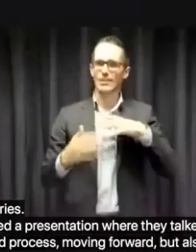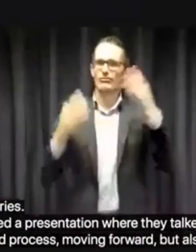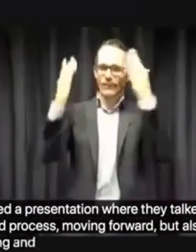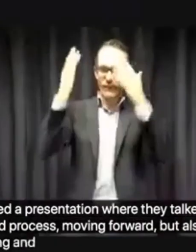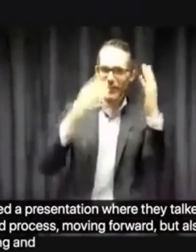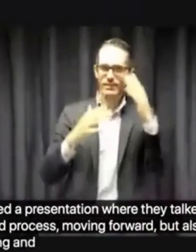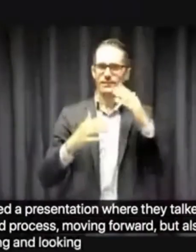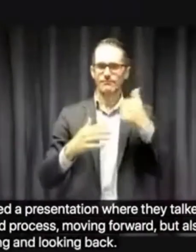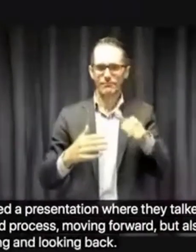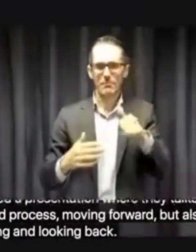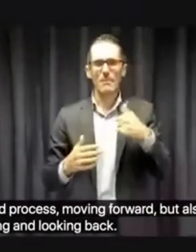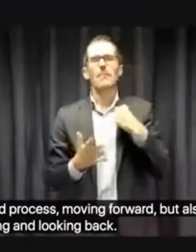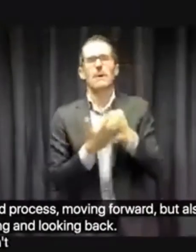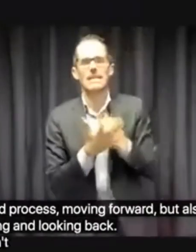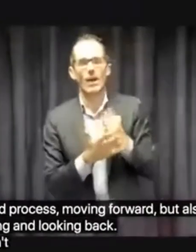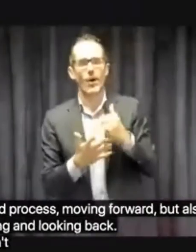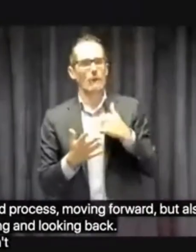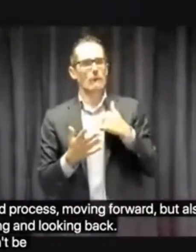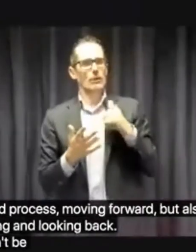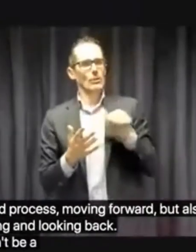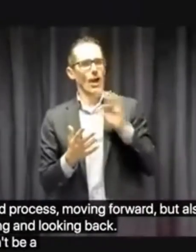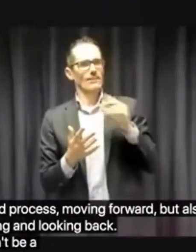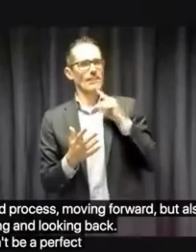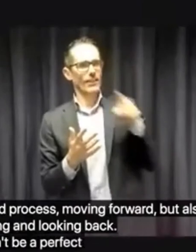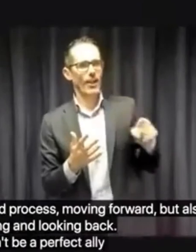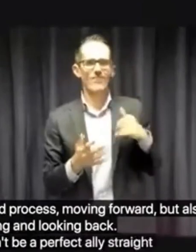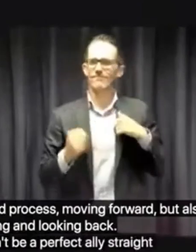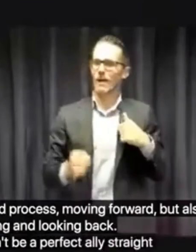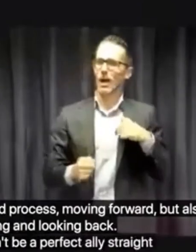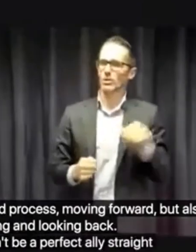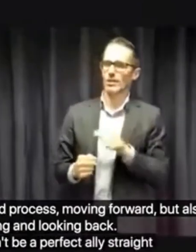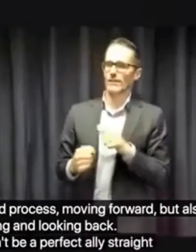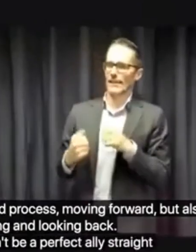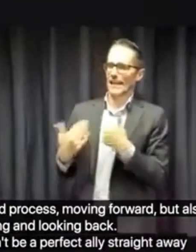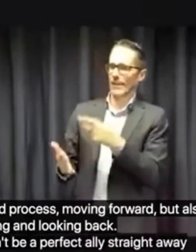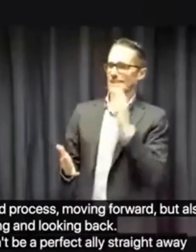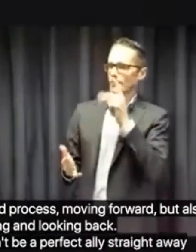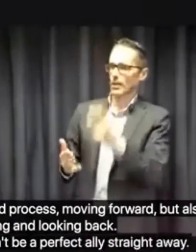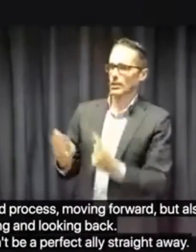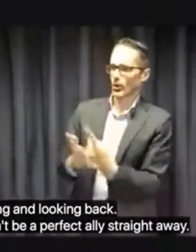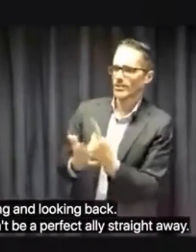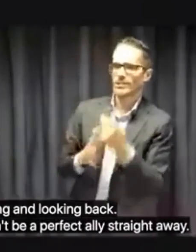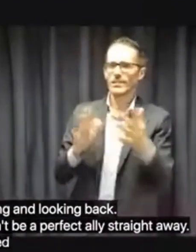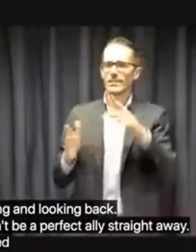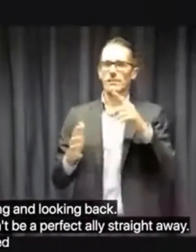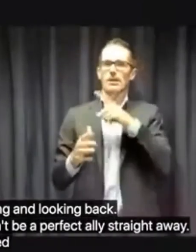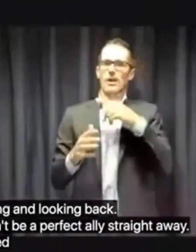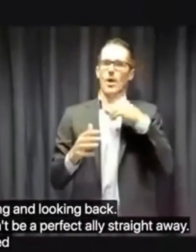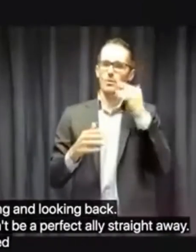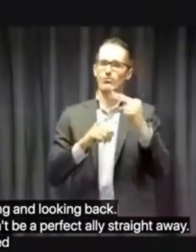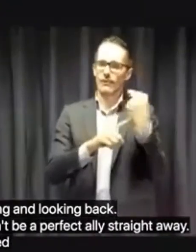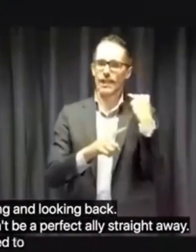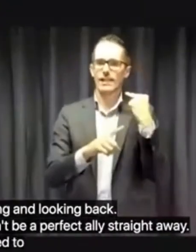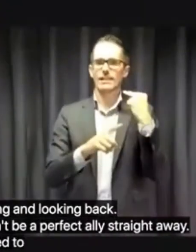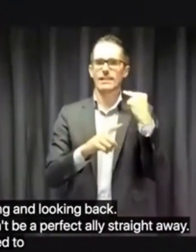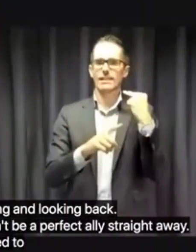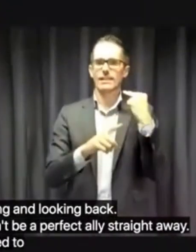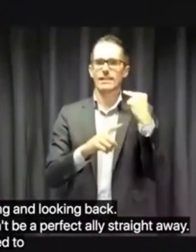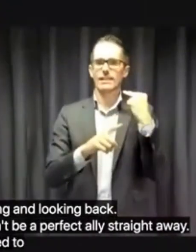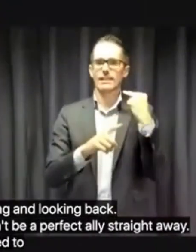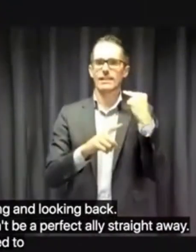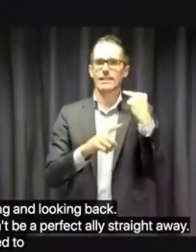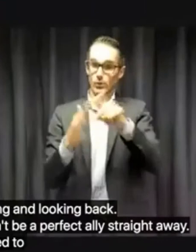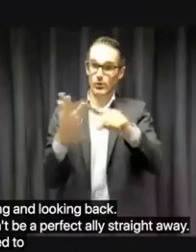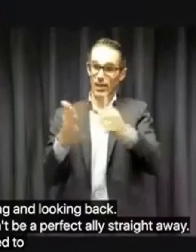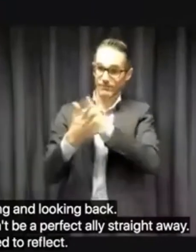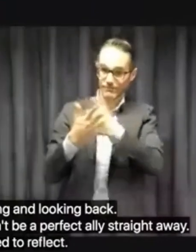ally straight away. You need to reflect and think, well, perhaps you're not making a mistake, maybe next time I won't say that, I should give an